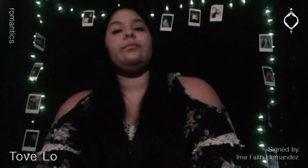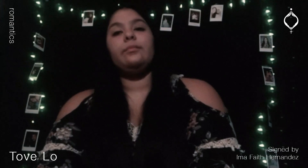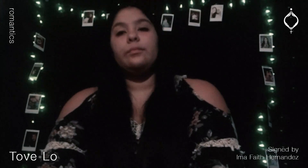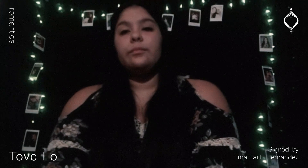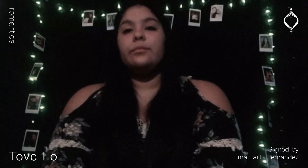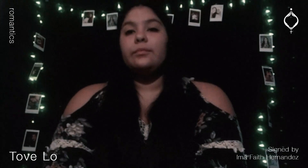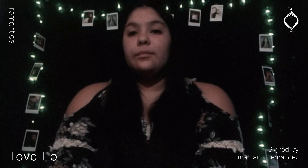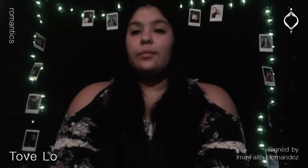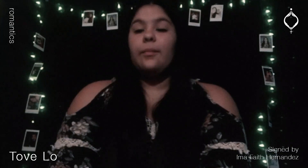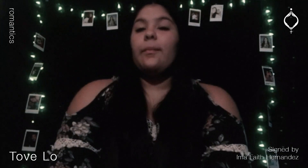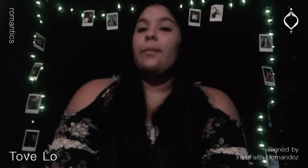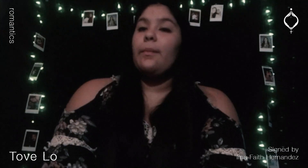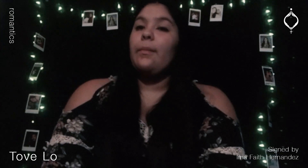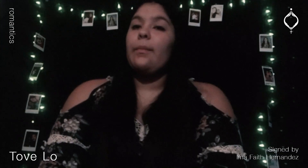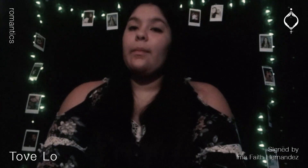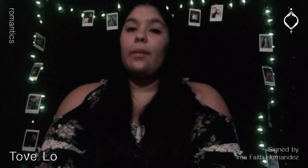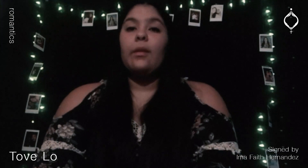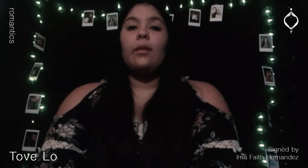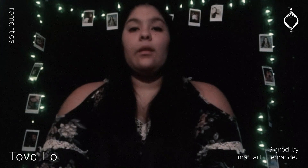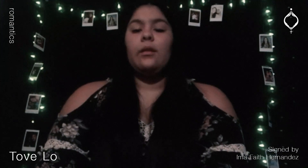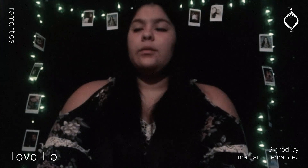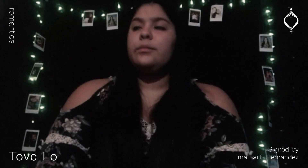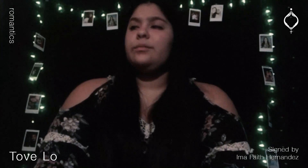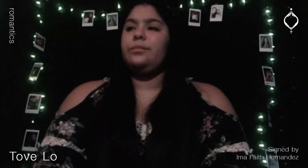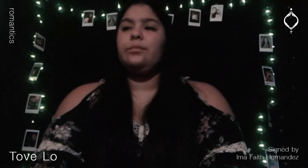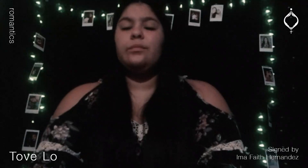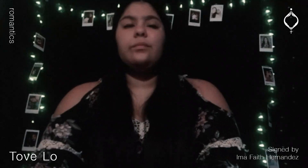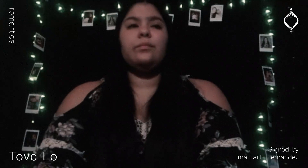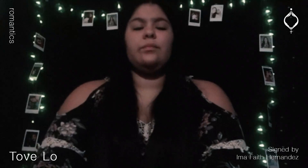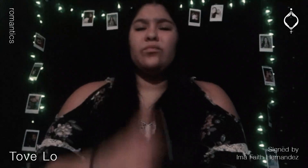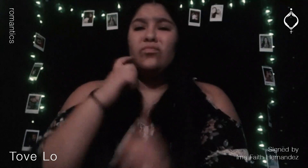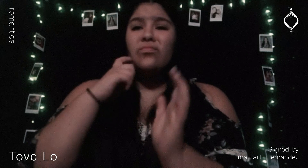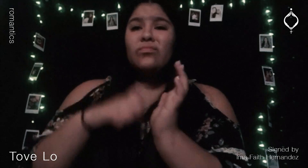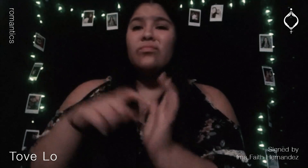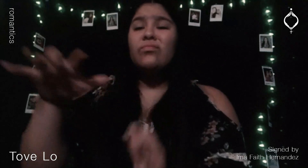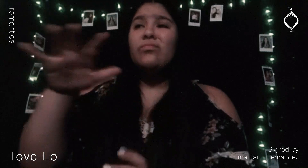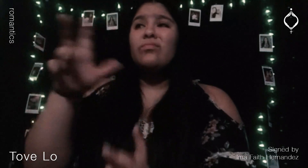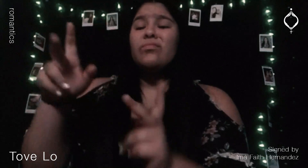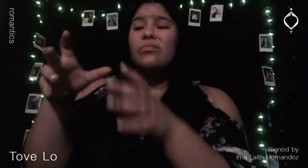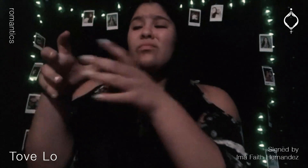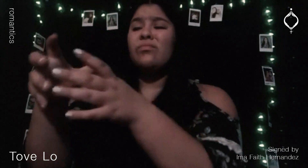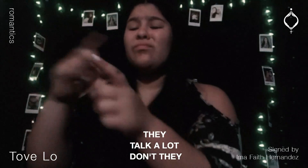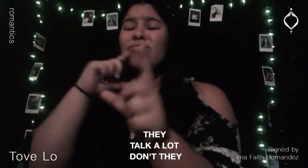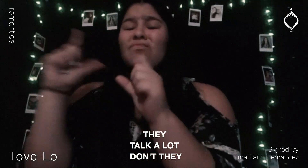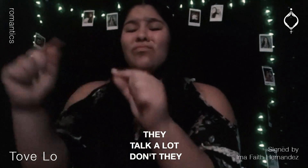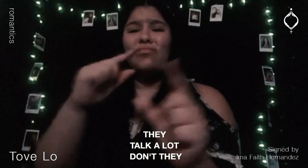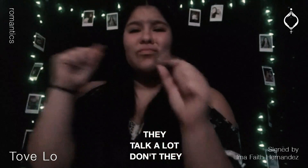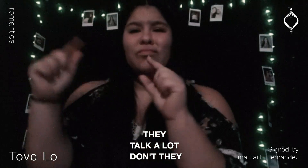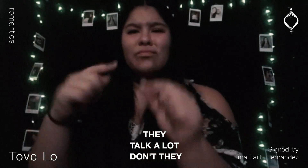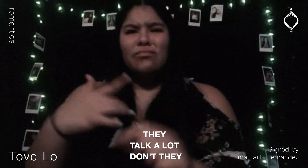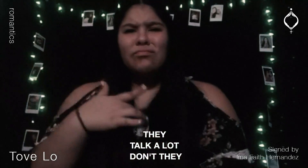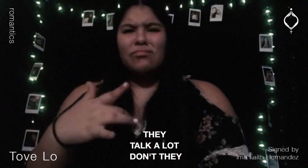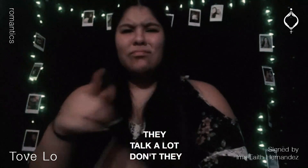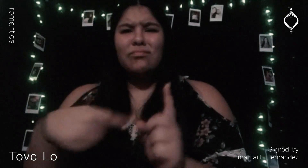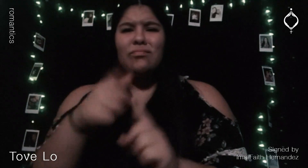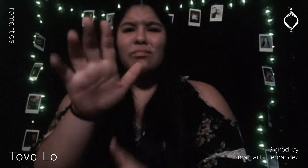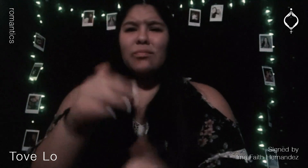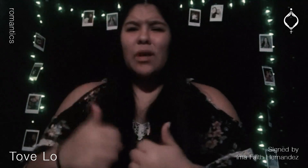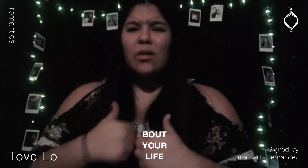unreal We could be romantics for